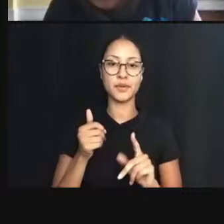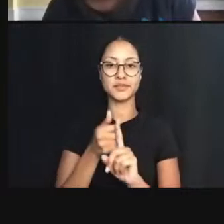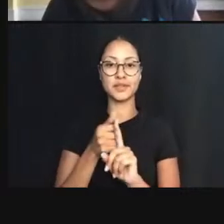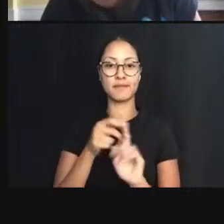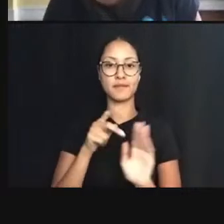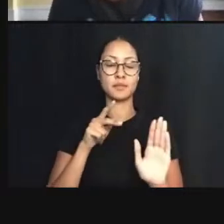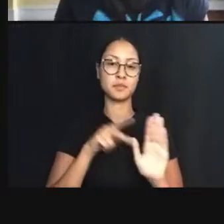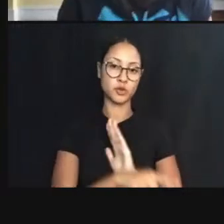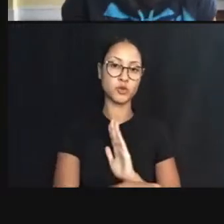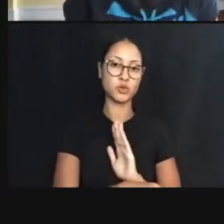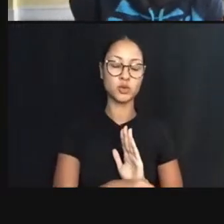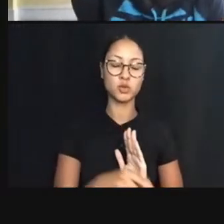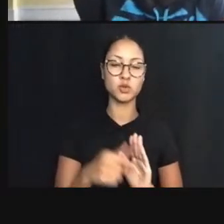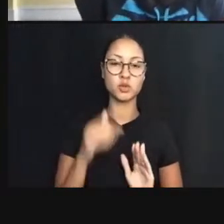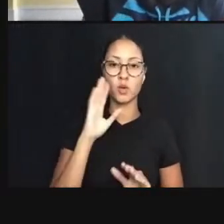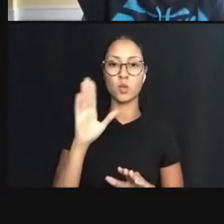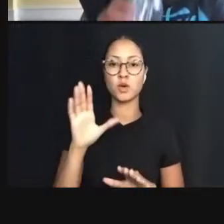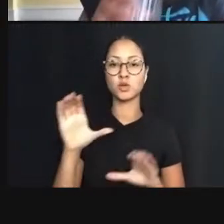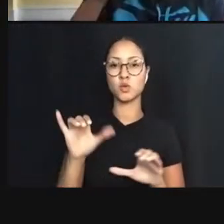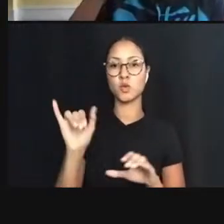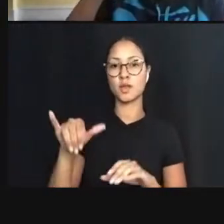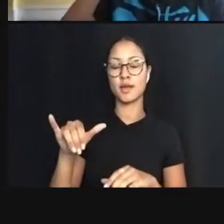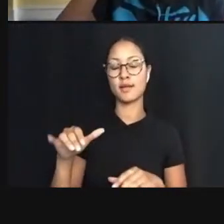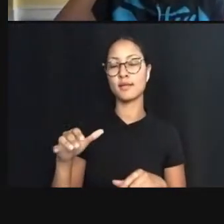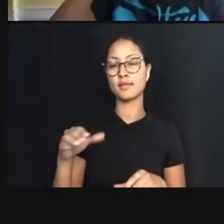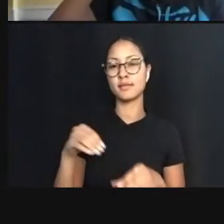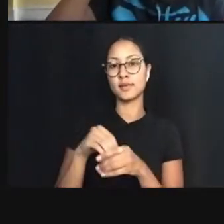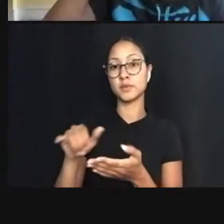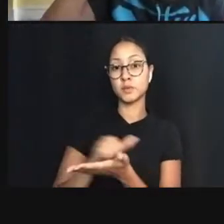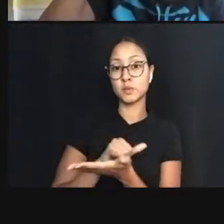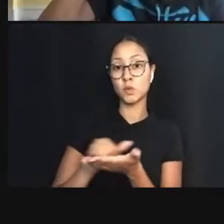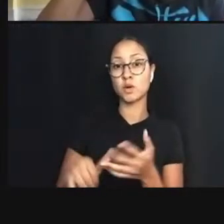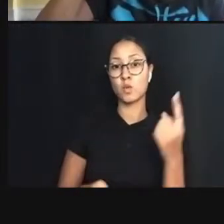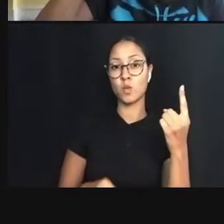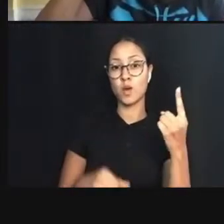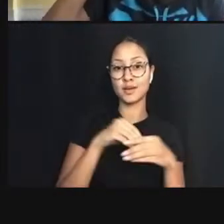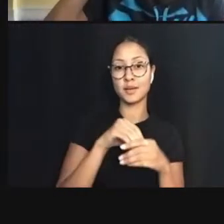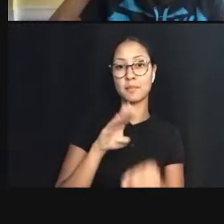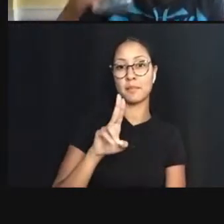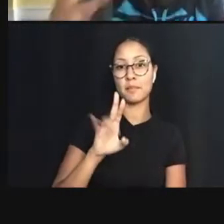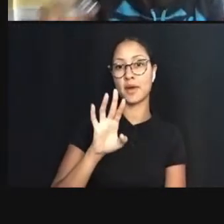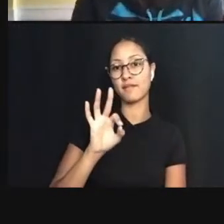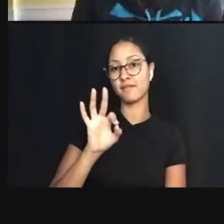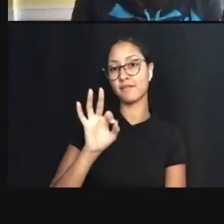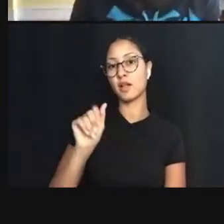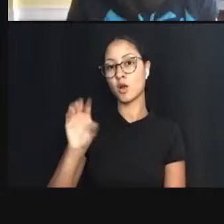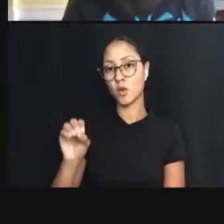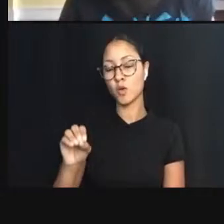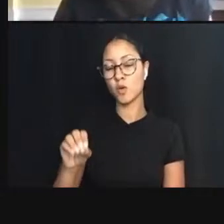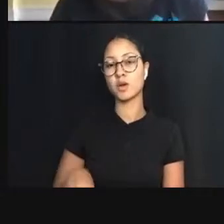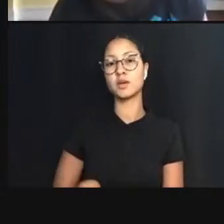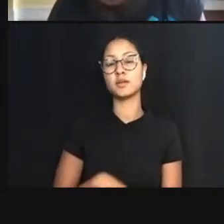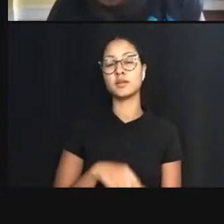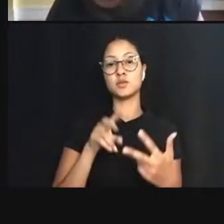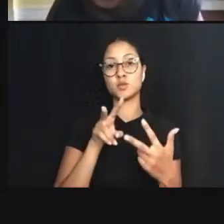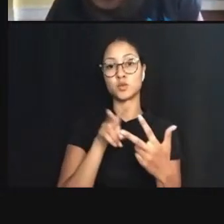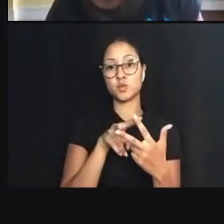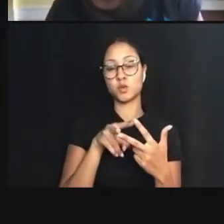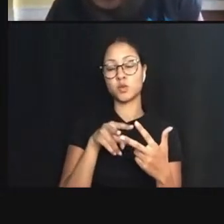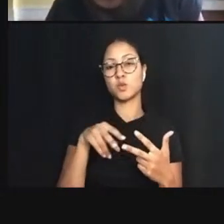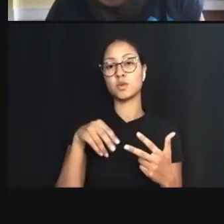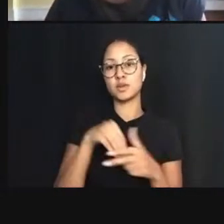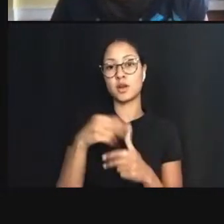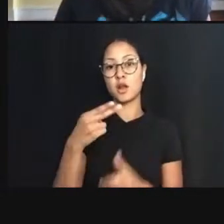one in Buffalo and two in Harlem and the Bronx. So that's coming up in